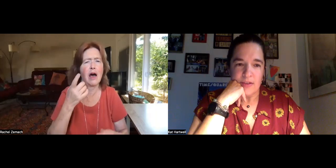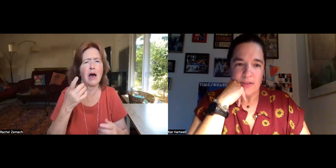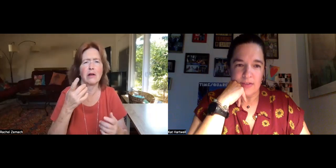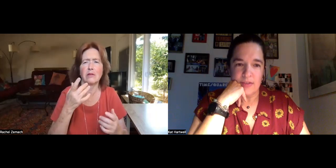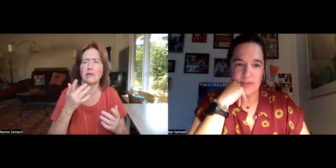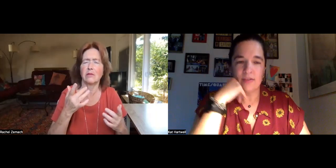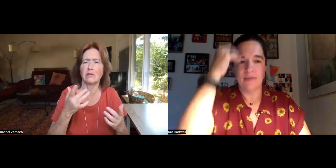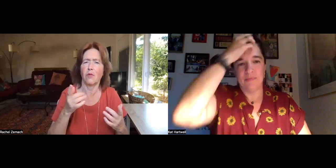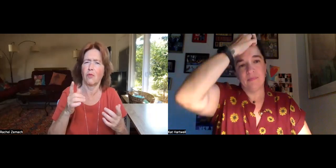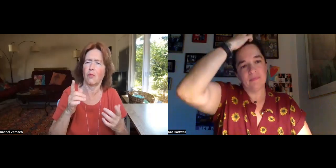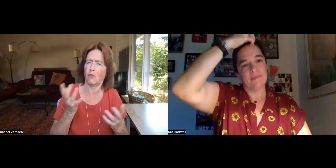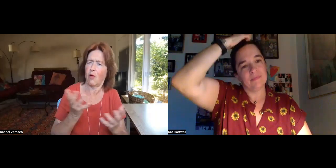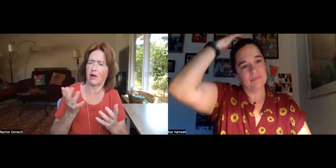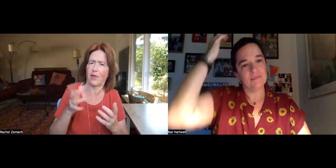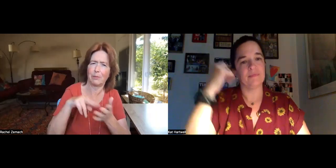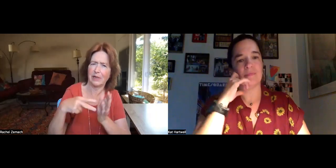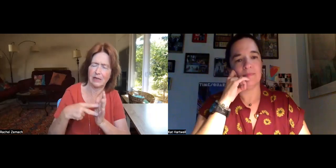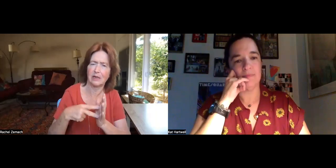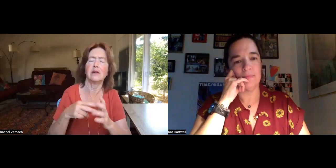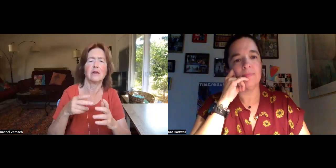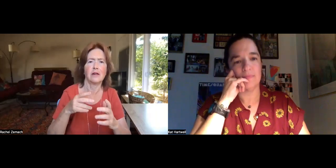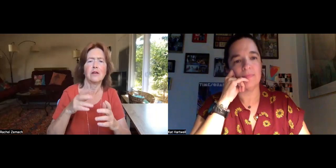understand it. It means